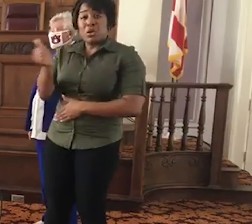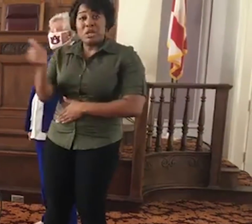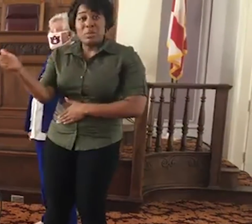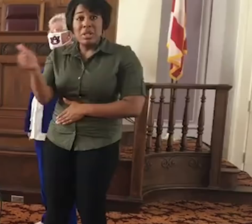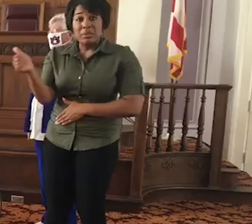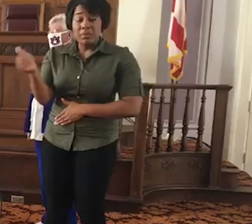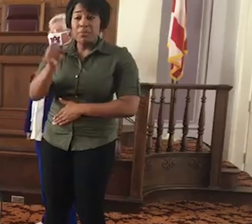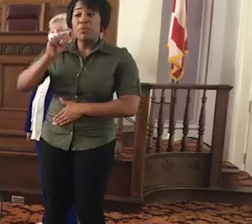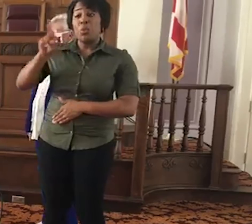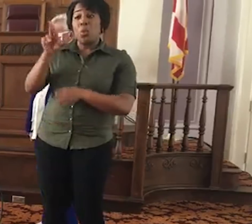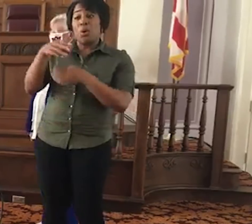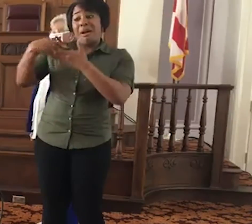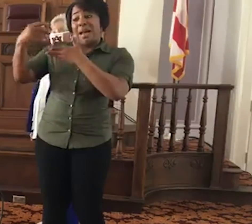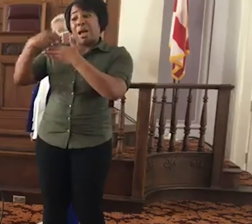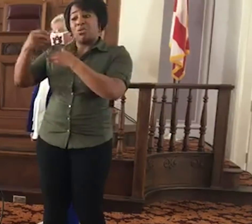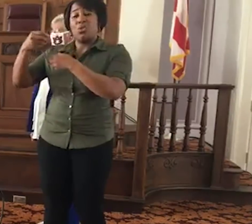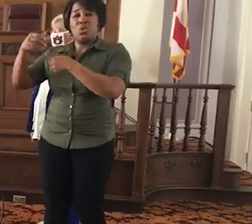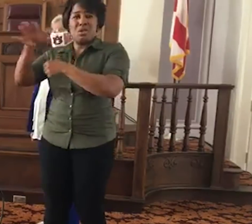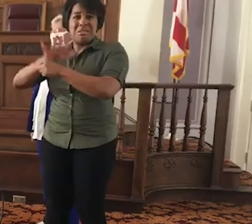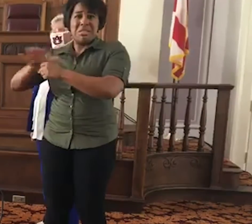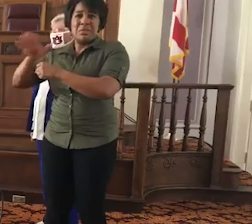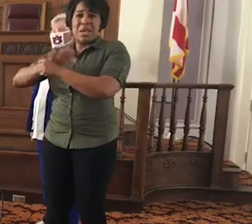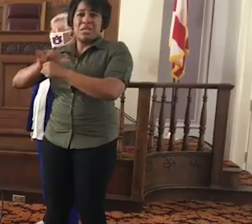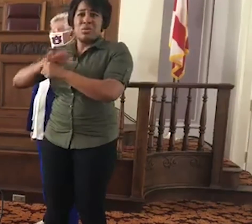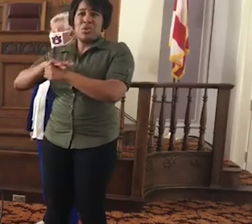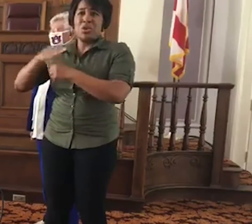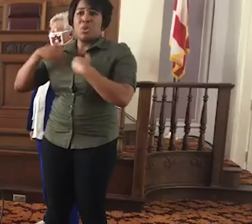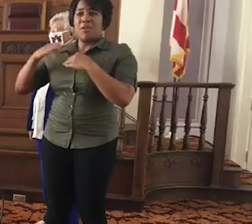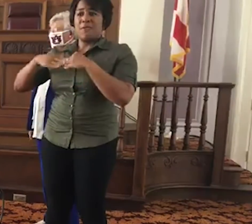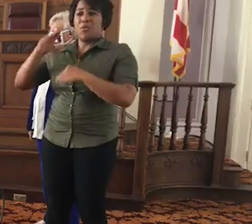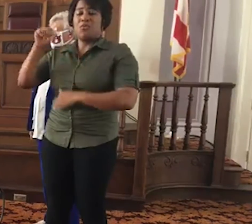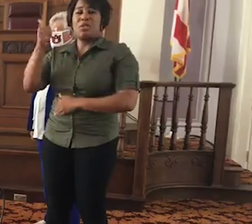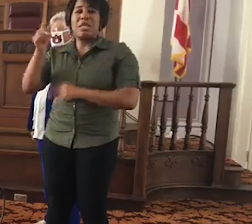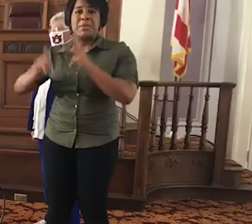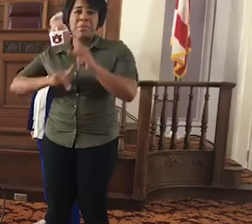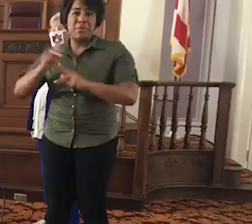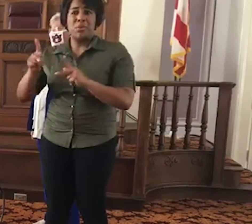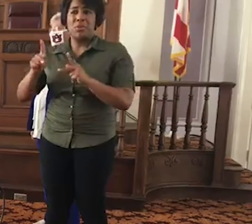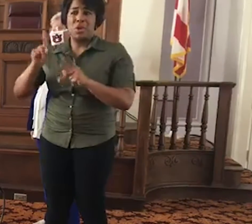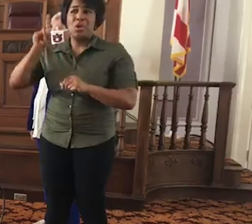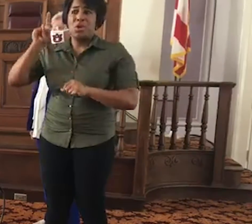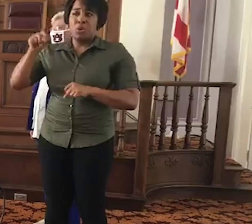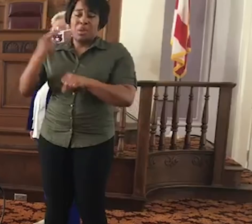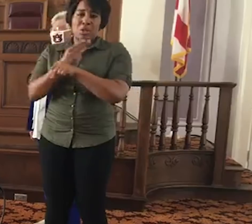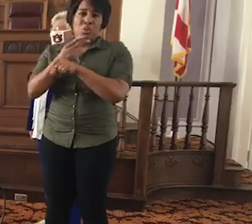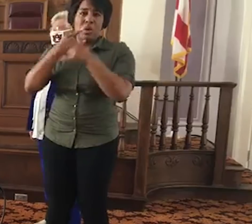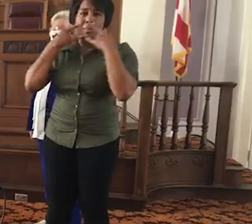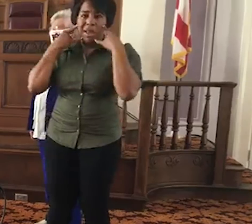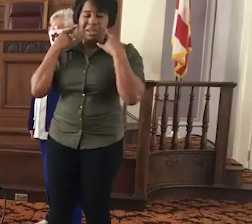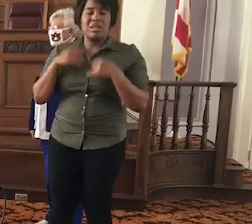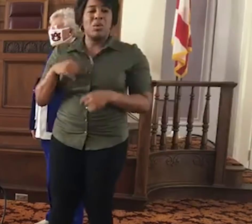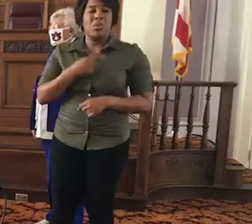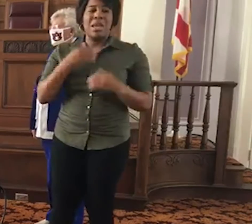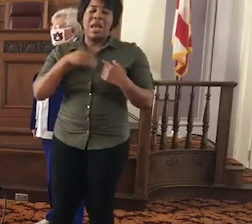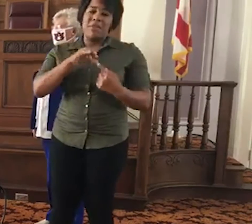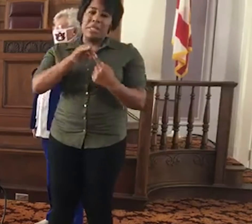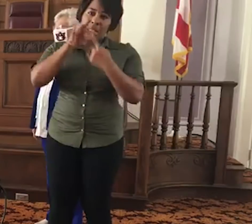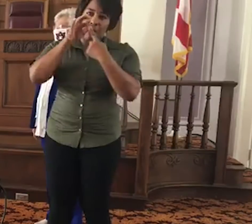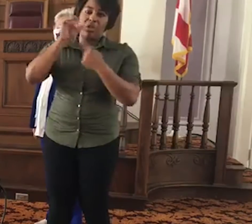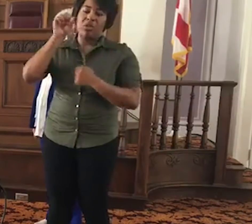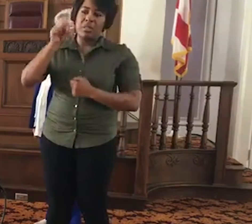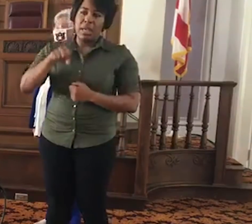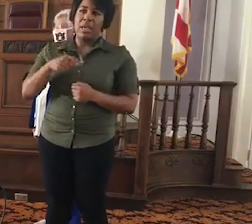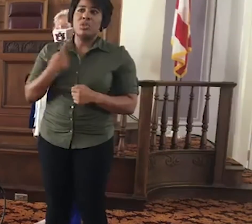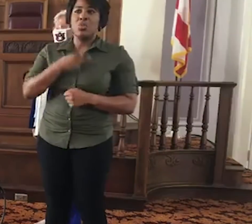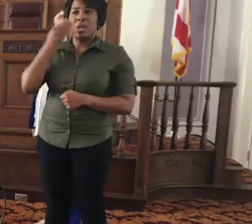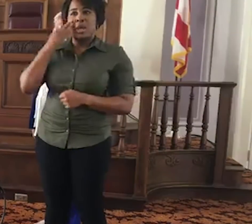outdoor space where there are 10 or more people together. There are a lot of exceptions in this. We certainly recognize that many people are not